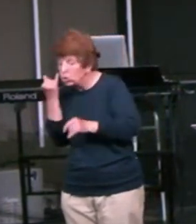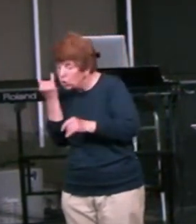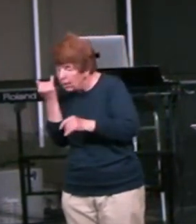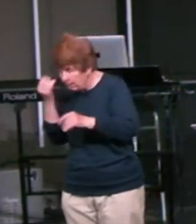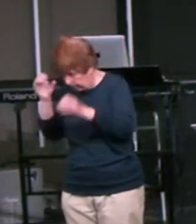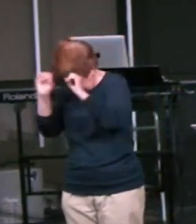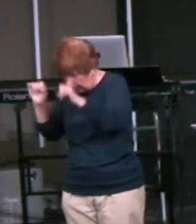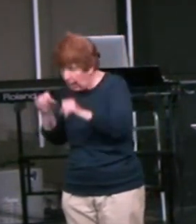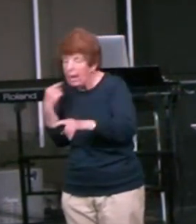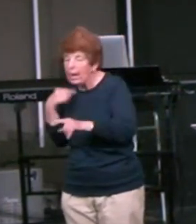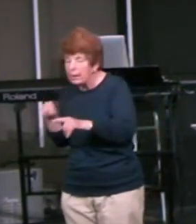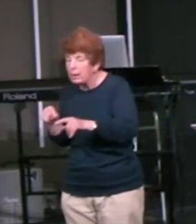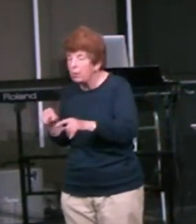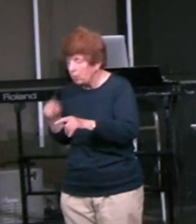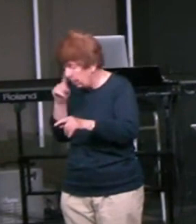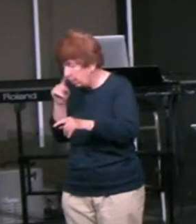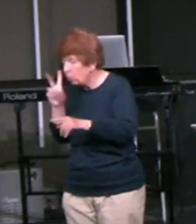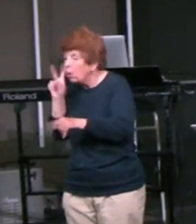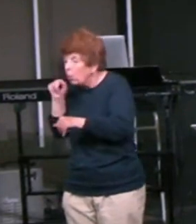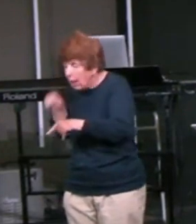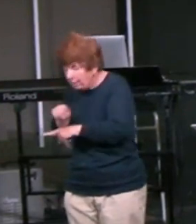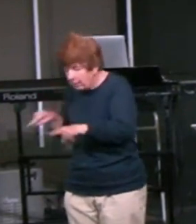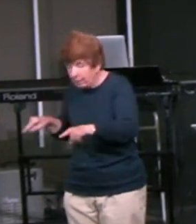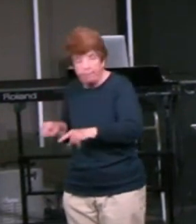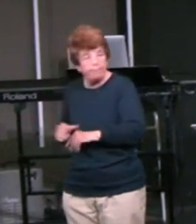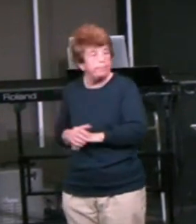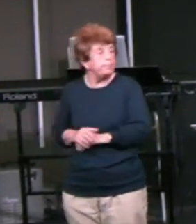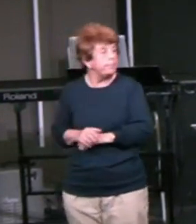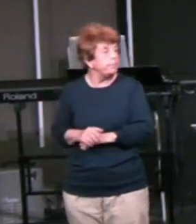the servants who were caring for them.